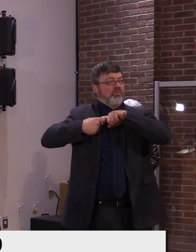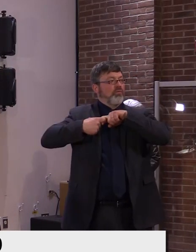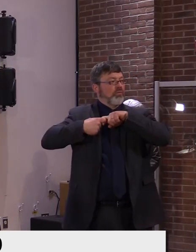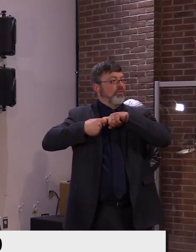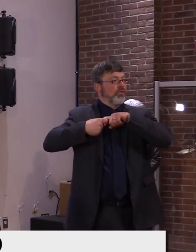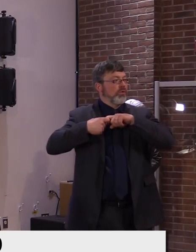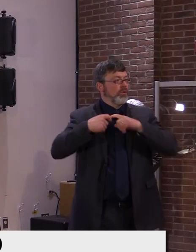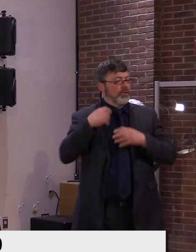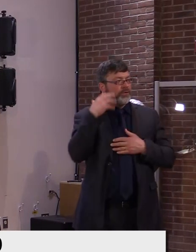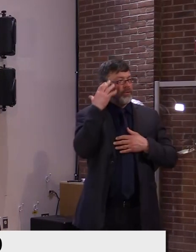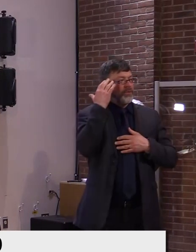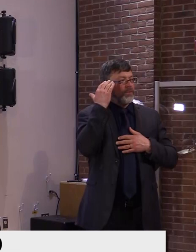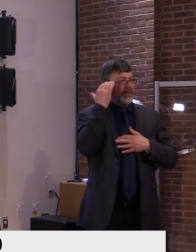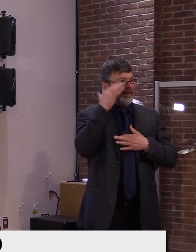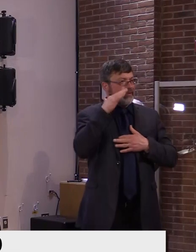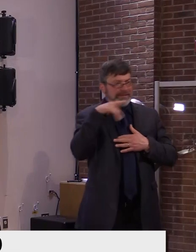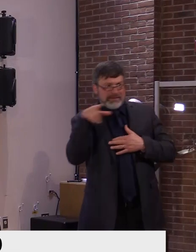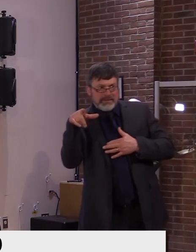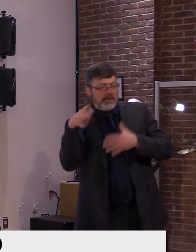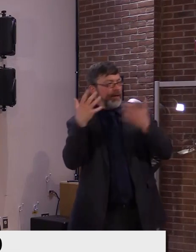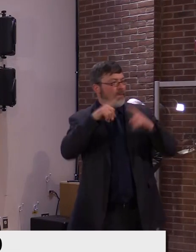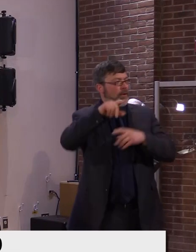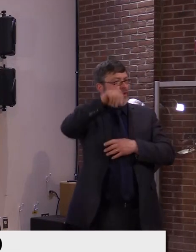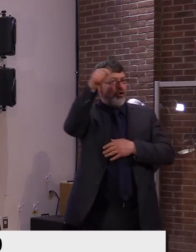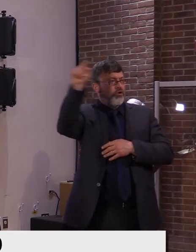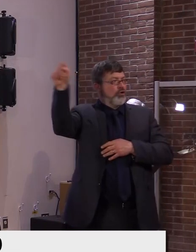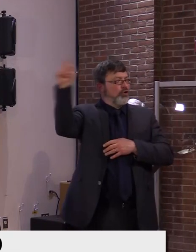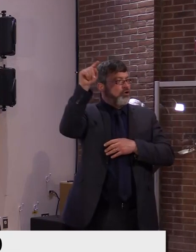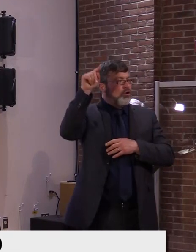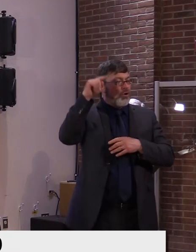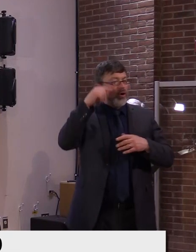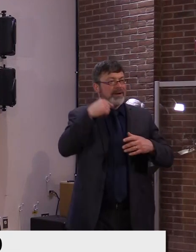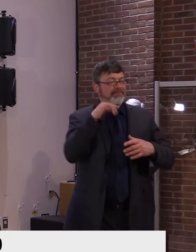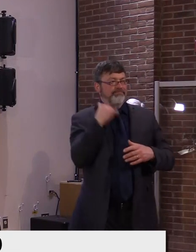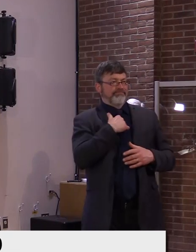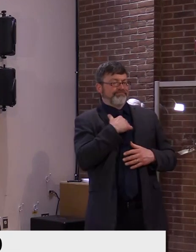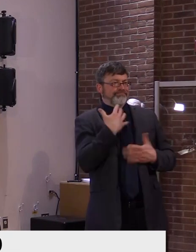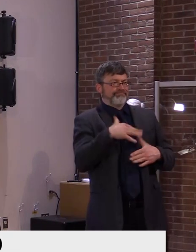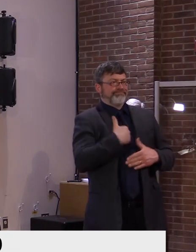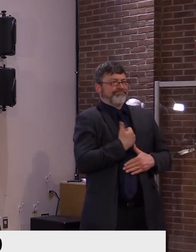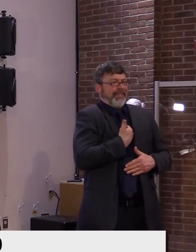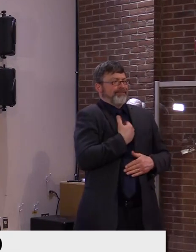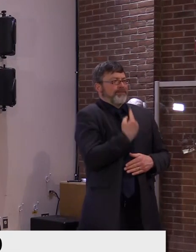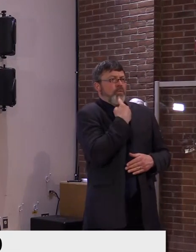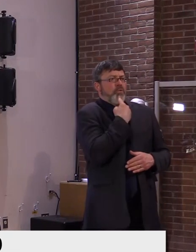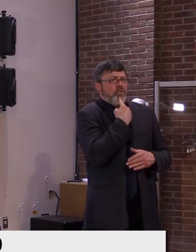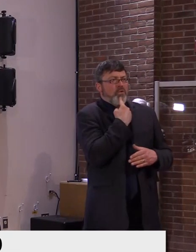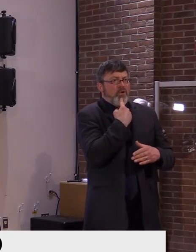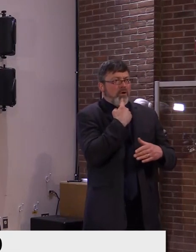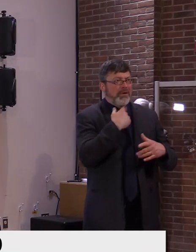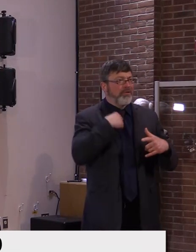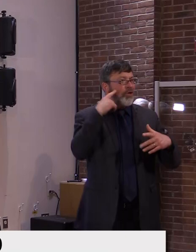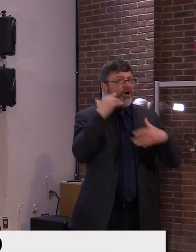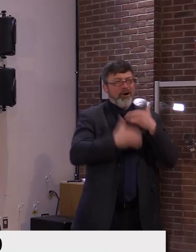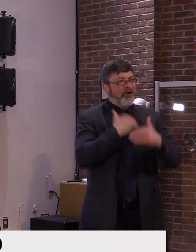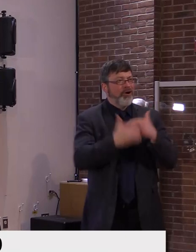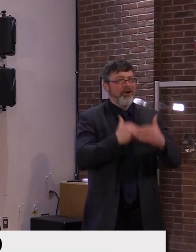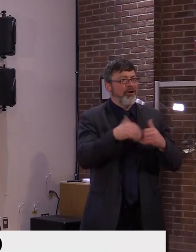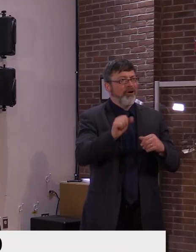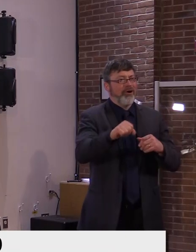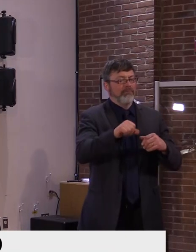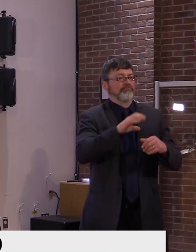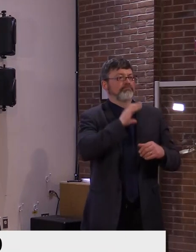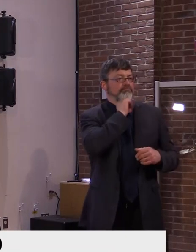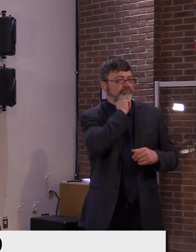some, coming as things were moving ahead fairly well. Until we know more, Vermonters who were scheduled for